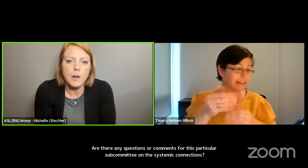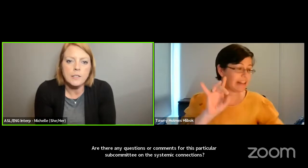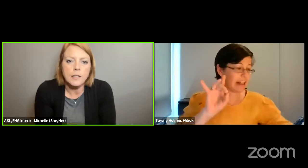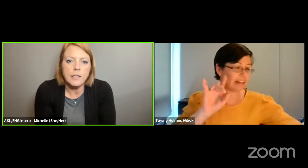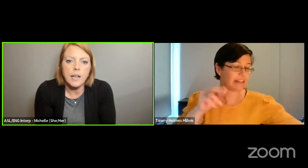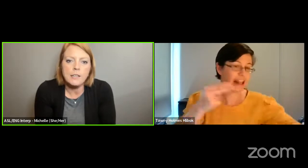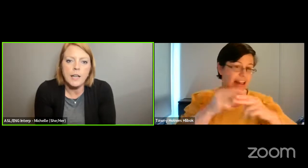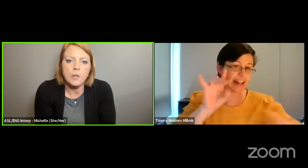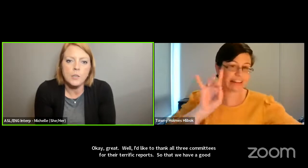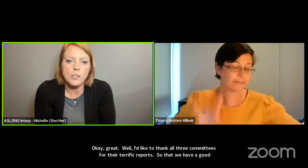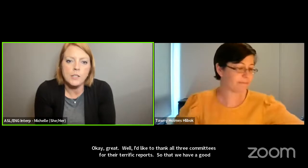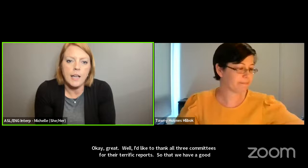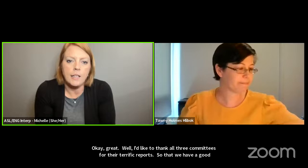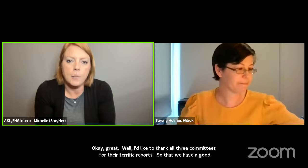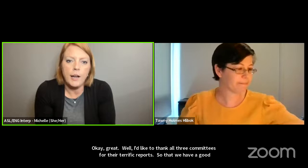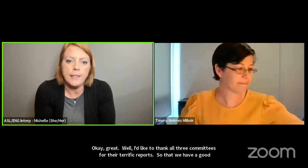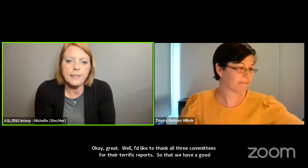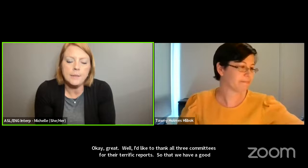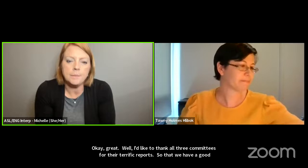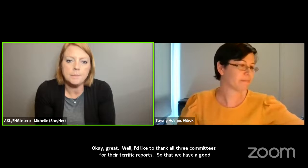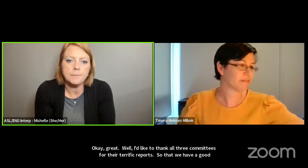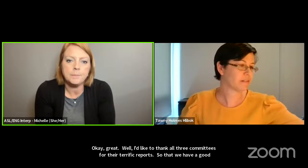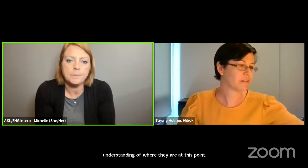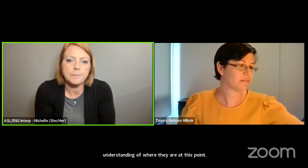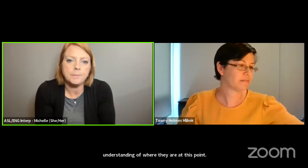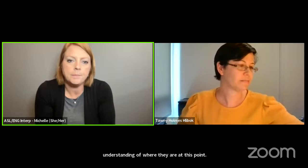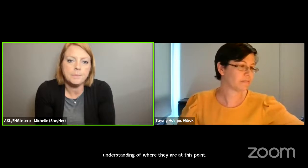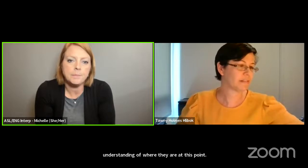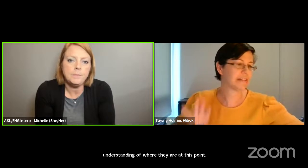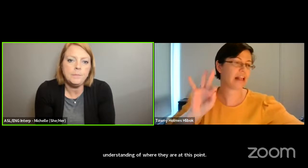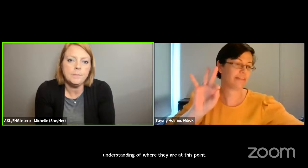like to move on to the next slide, which is slide number 8.